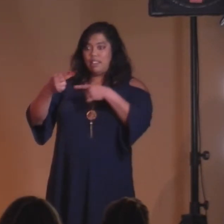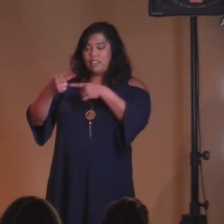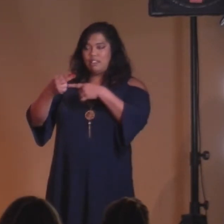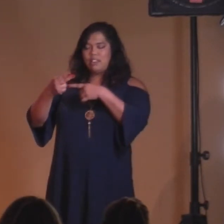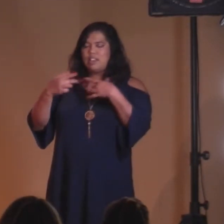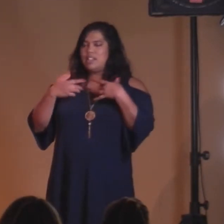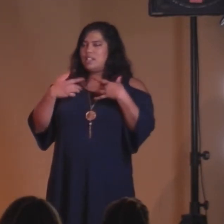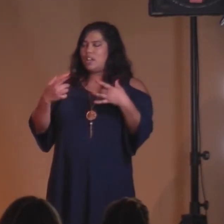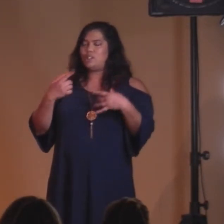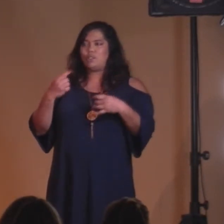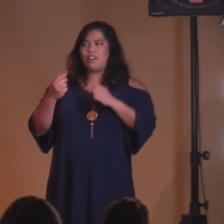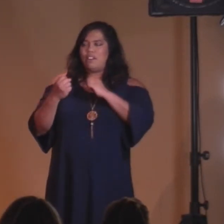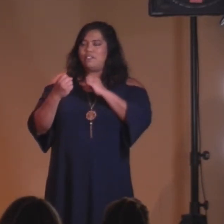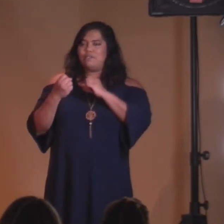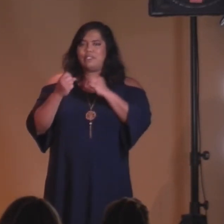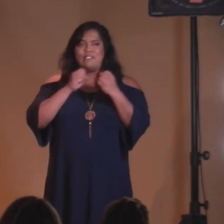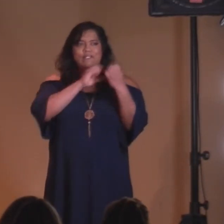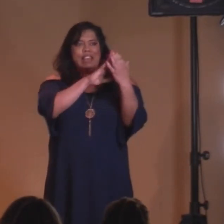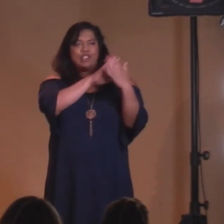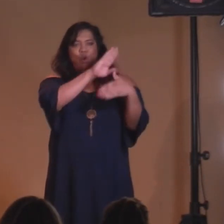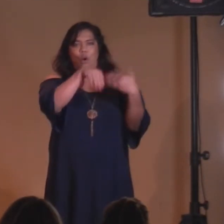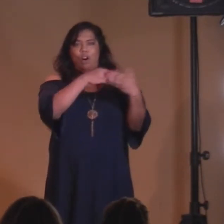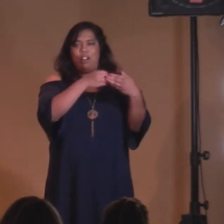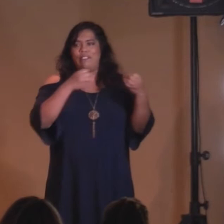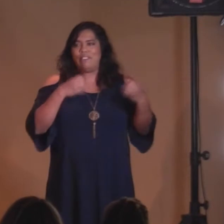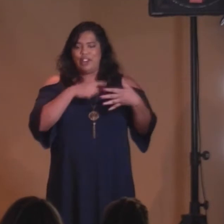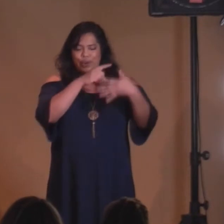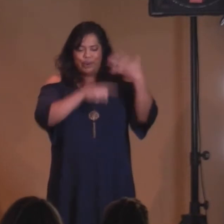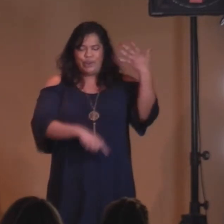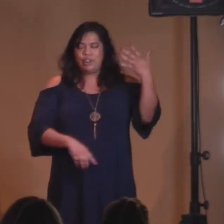he wanted to go skydiving and took his whole family skydiving. And